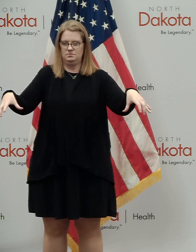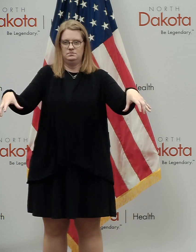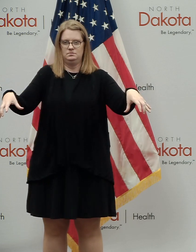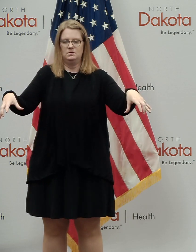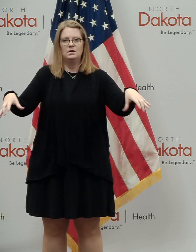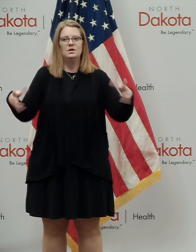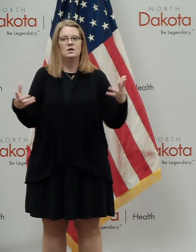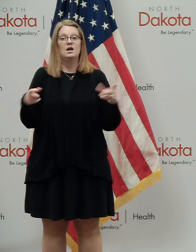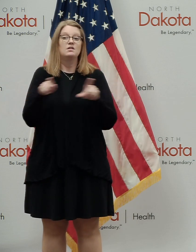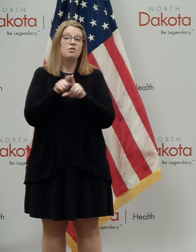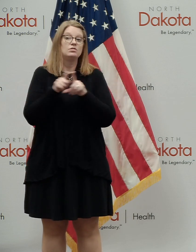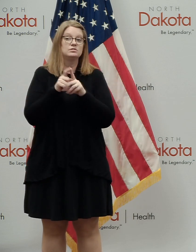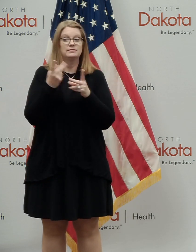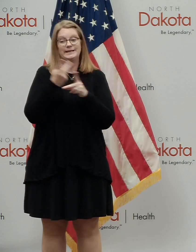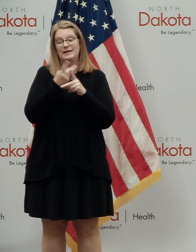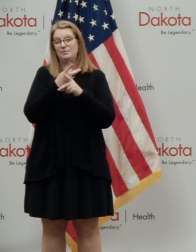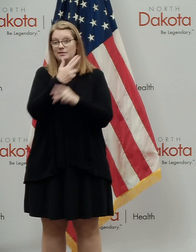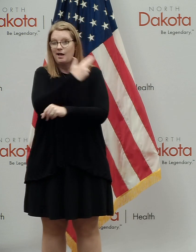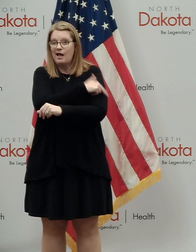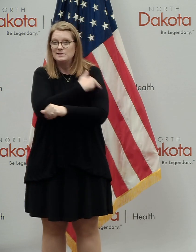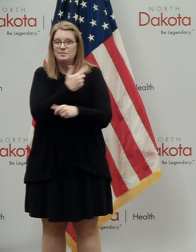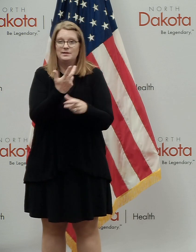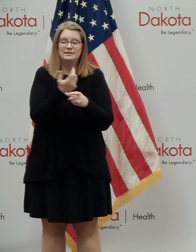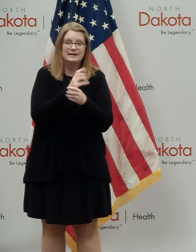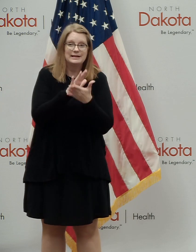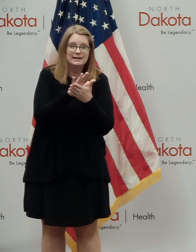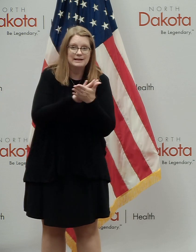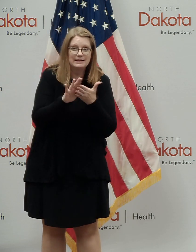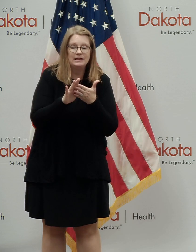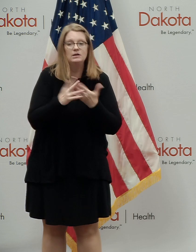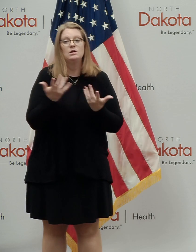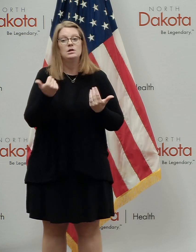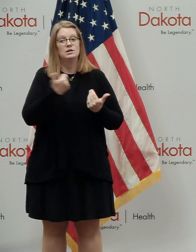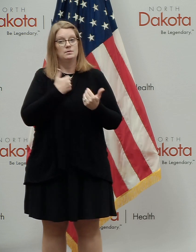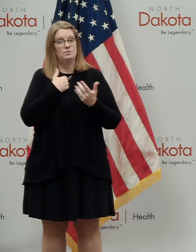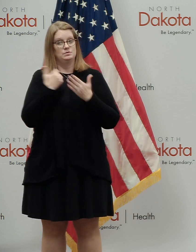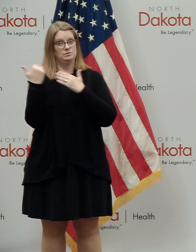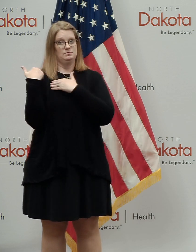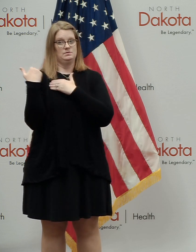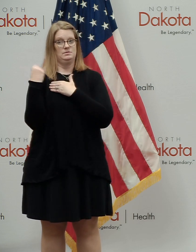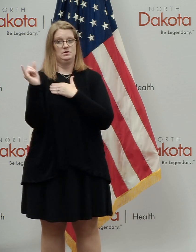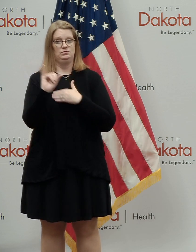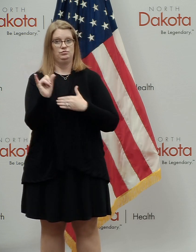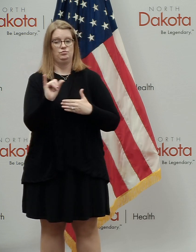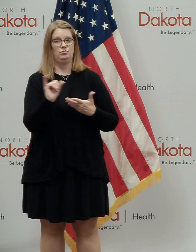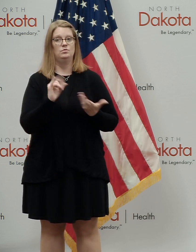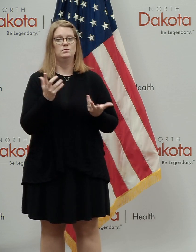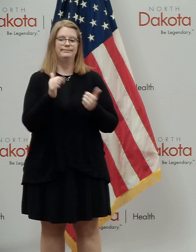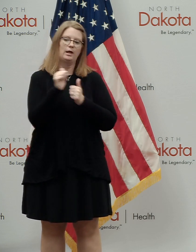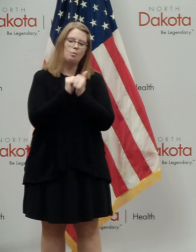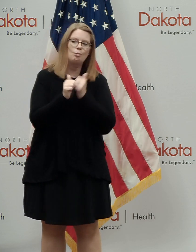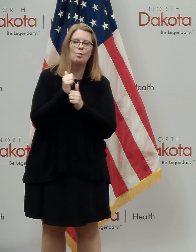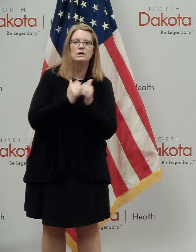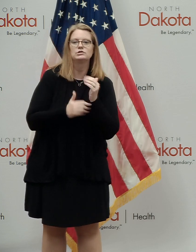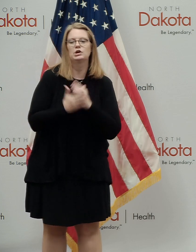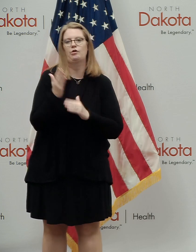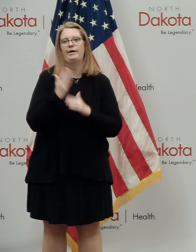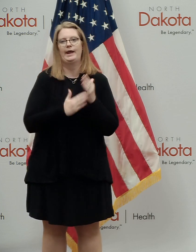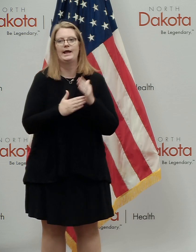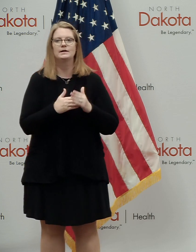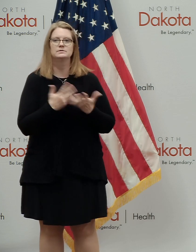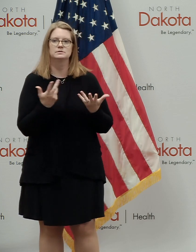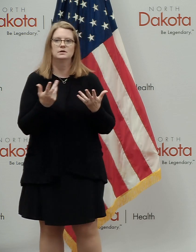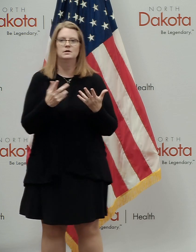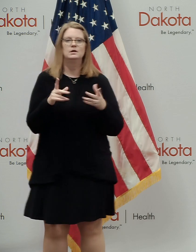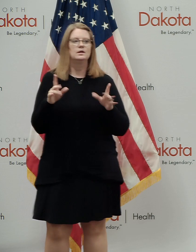general maintenance of our hospitals. It's the personal responsibility that we're held to every day, washing our hands in between